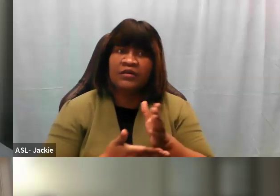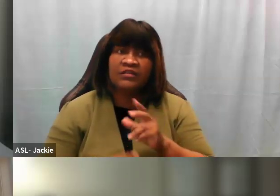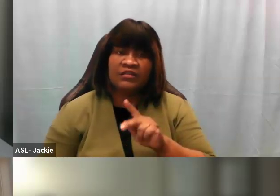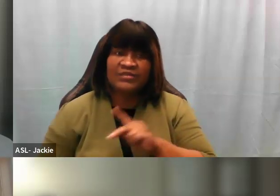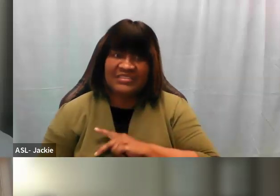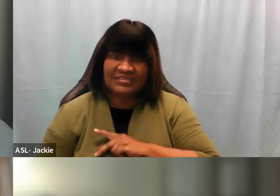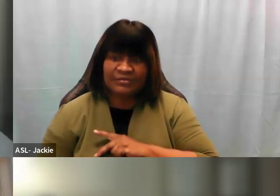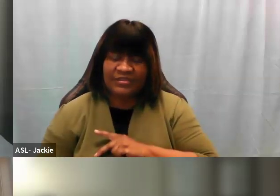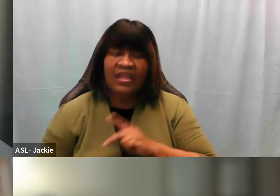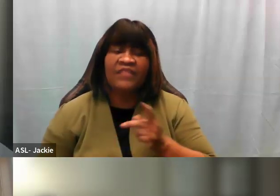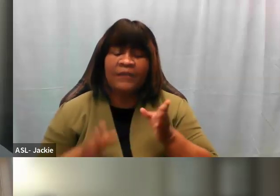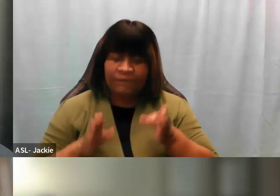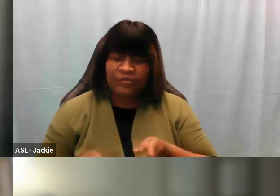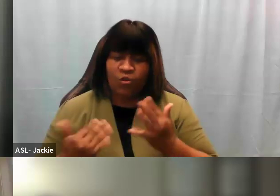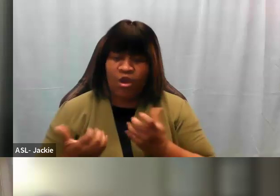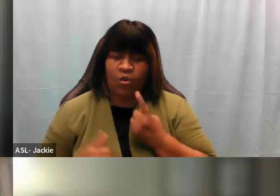and the